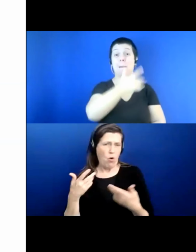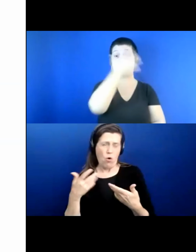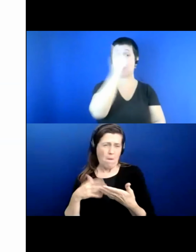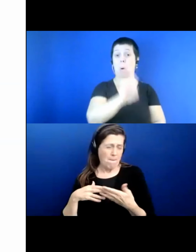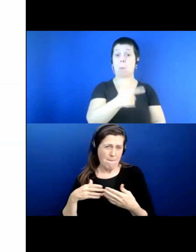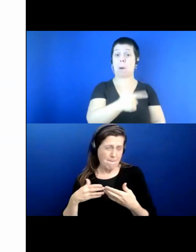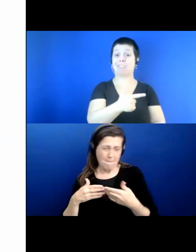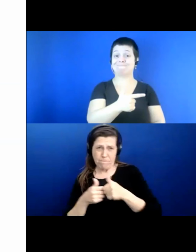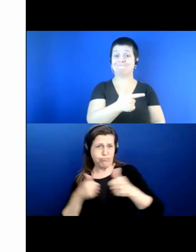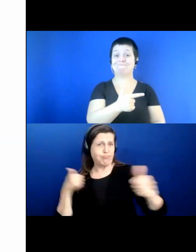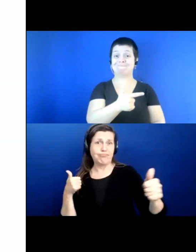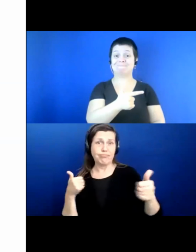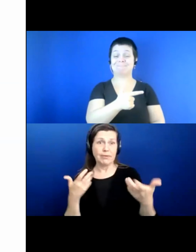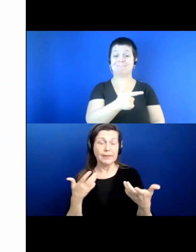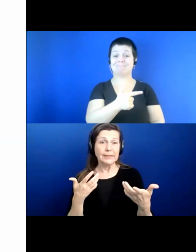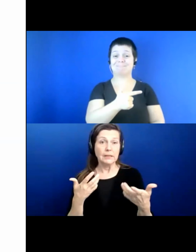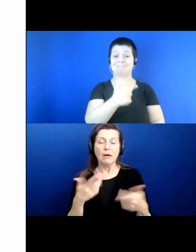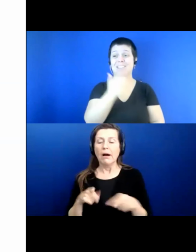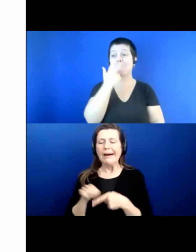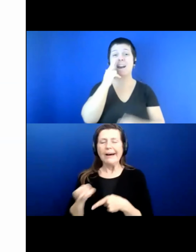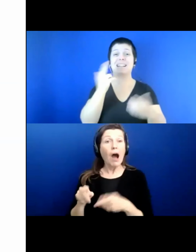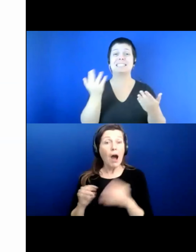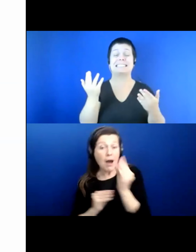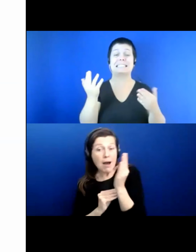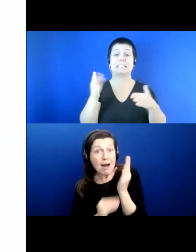and they are considered less of a priority.